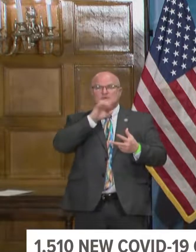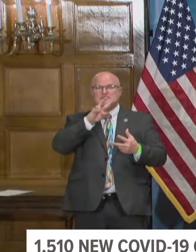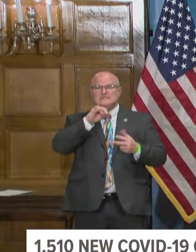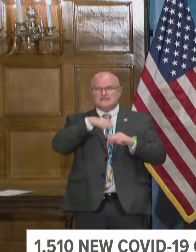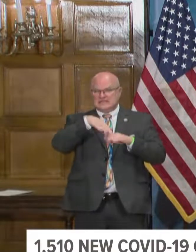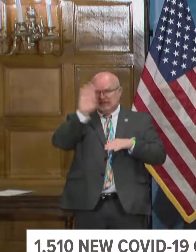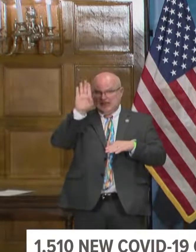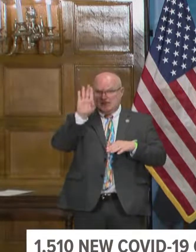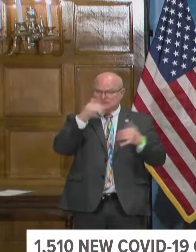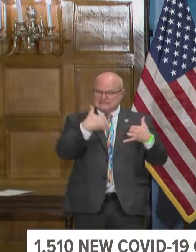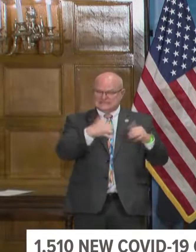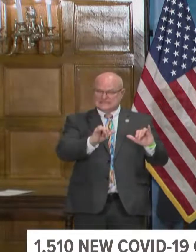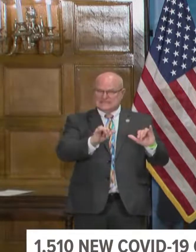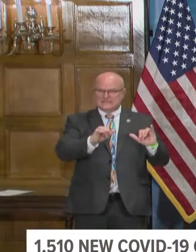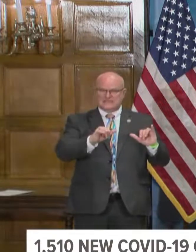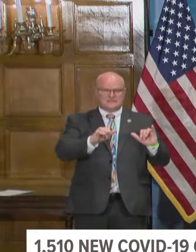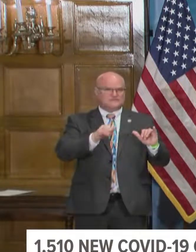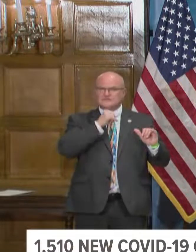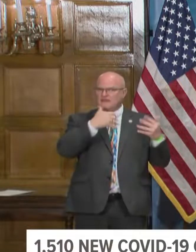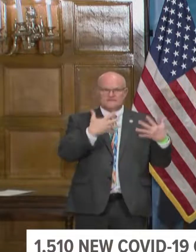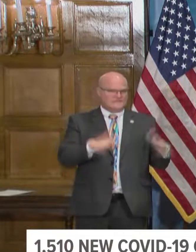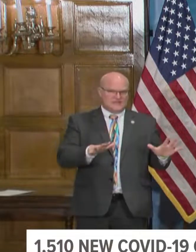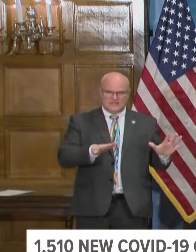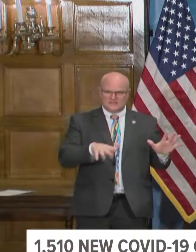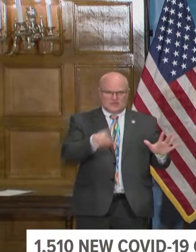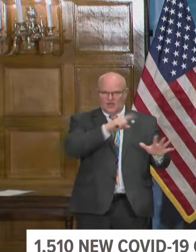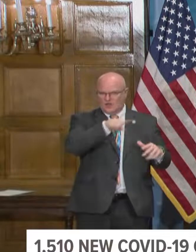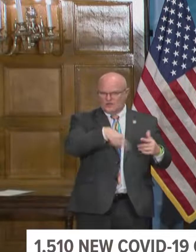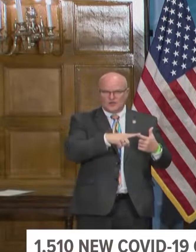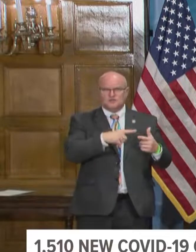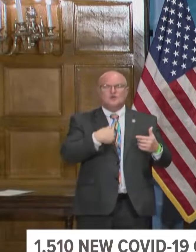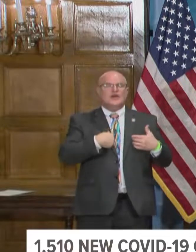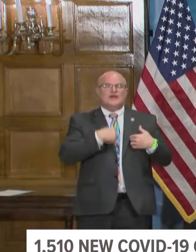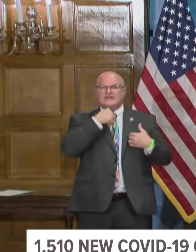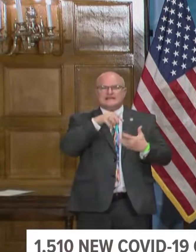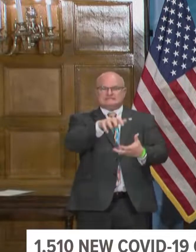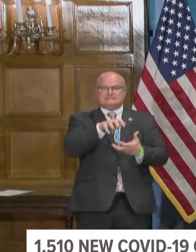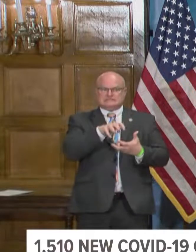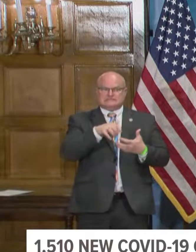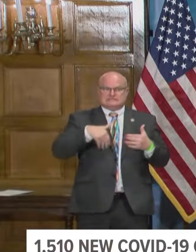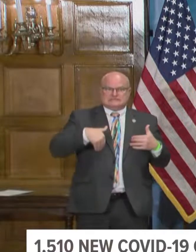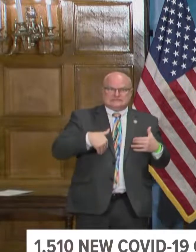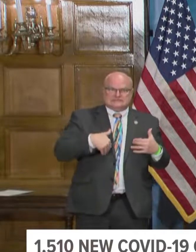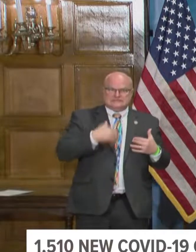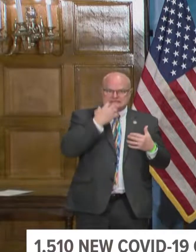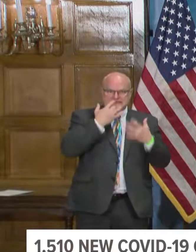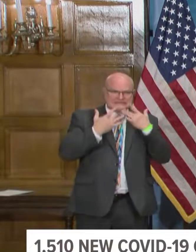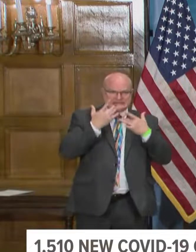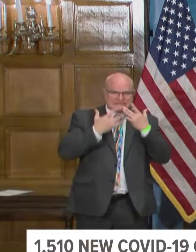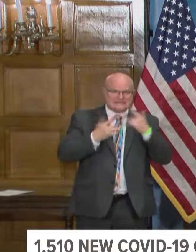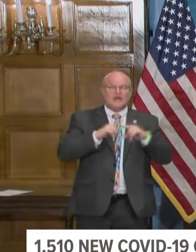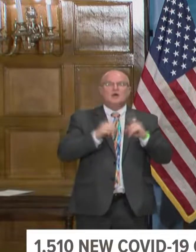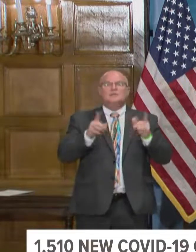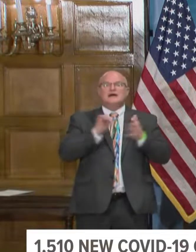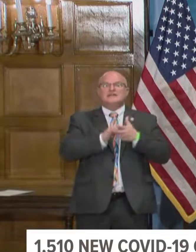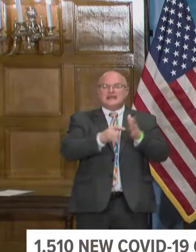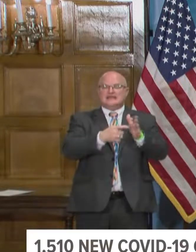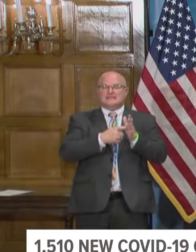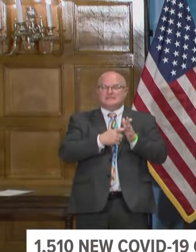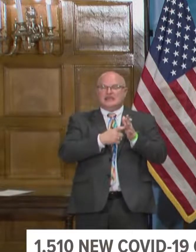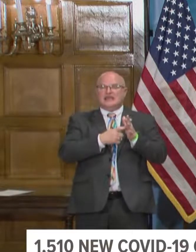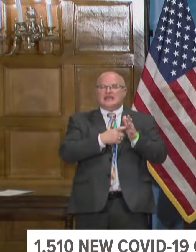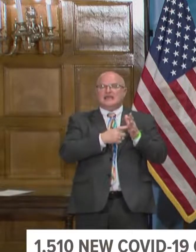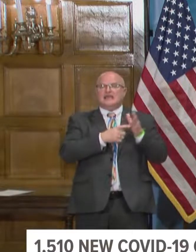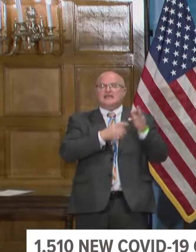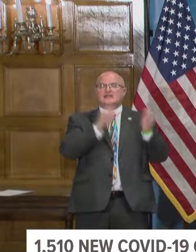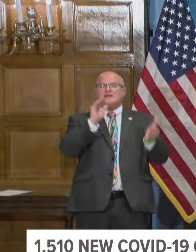We still do not have all of those vaccinated yet. We haven't had the supply to get that done. But as that demand decreases, or